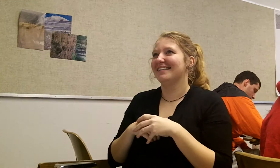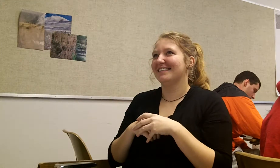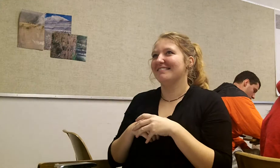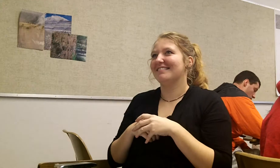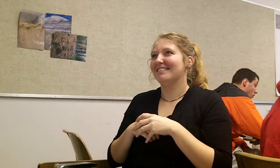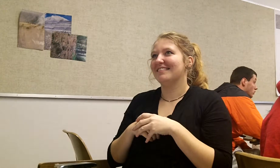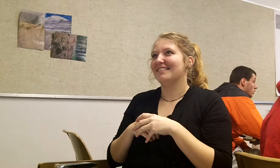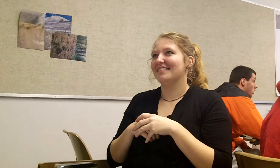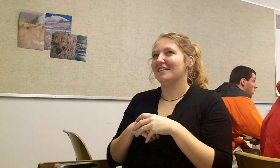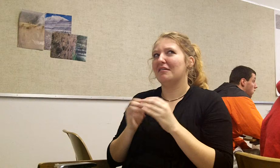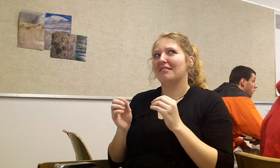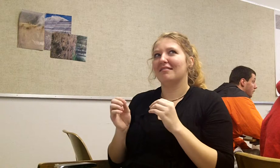Uh-oh. Oh.